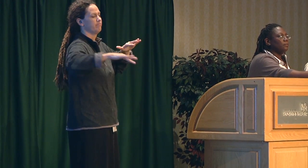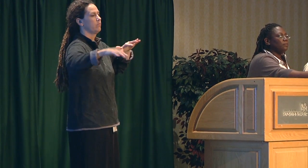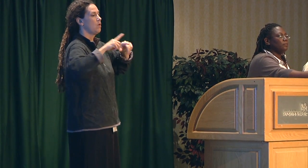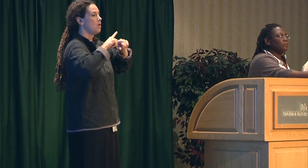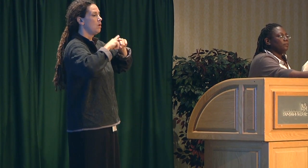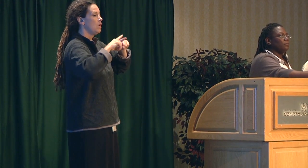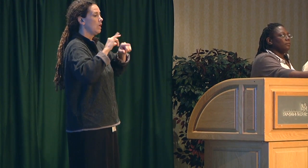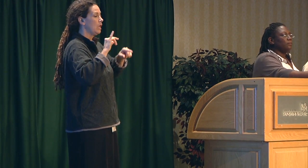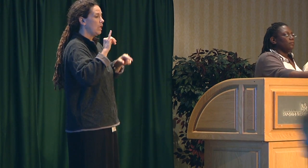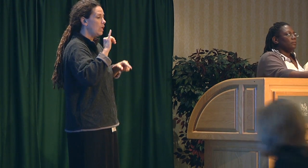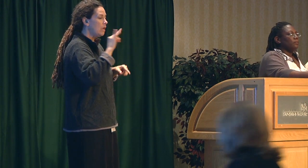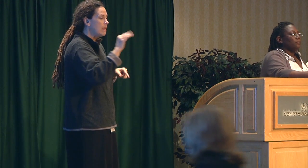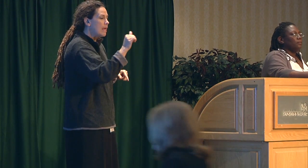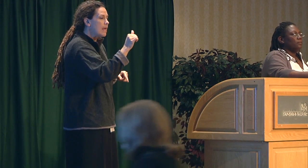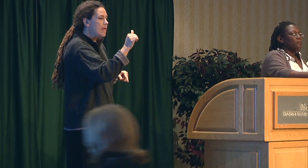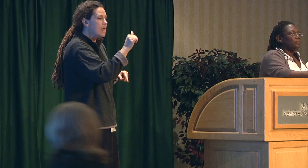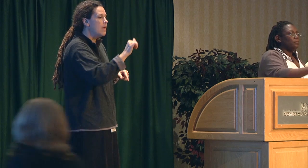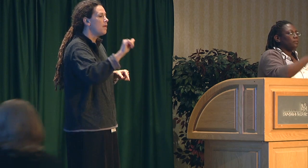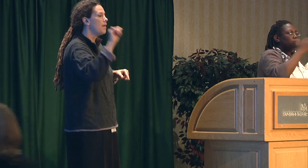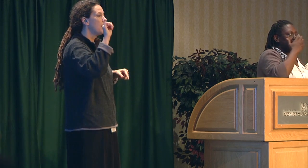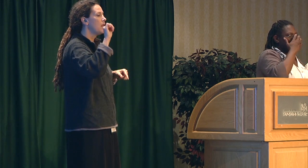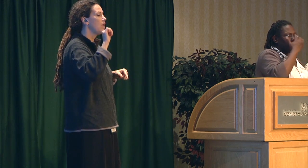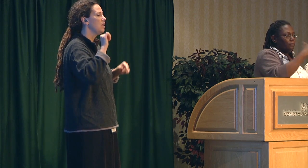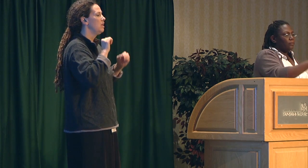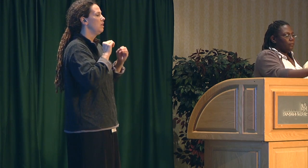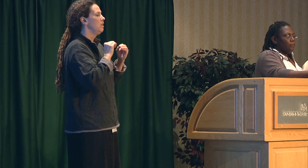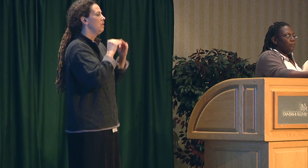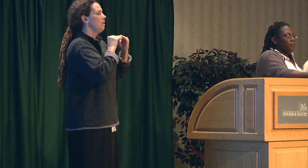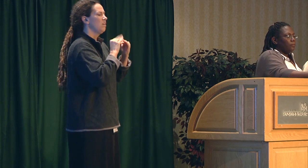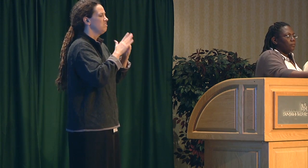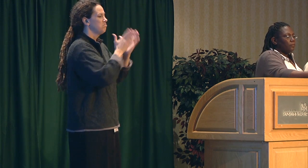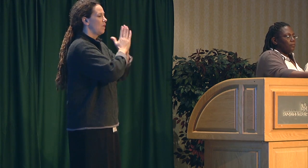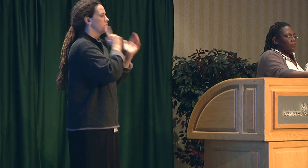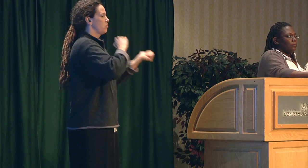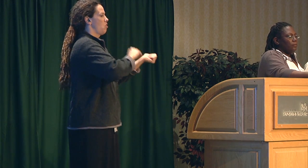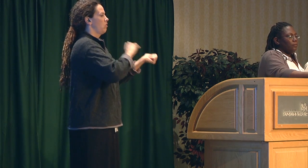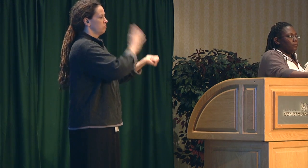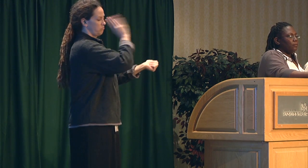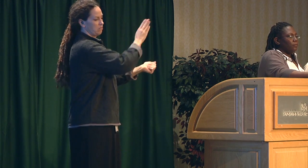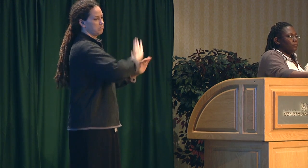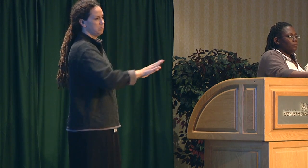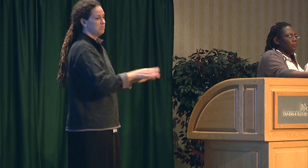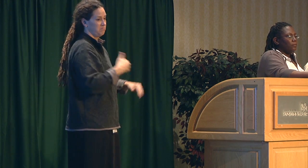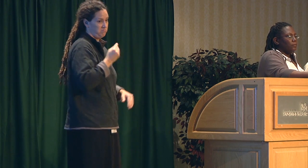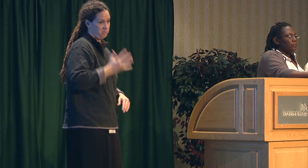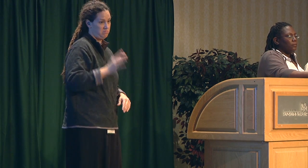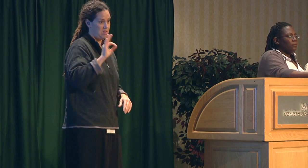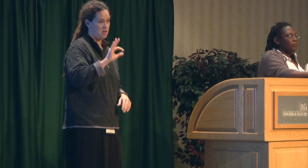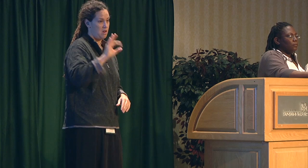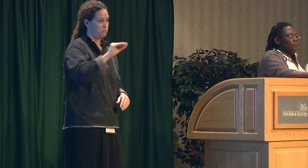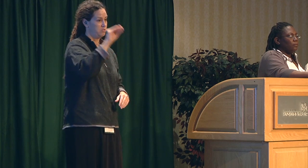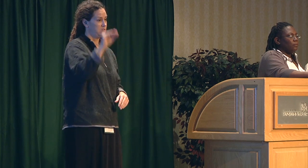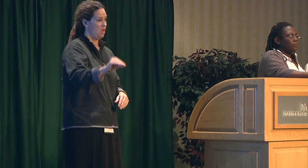little resistance from the very beginning, ask for the doctor. I'm going to tell you right now, 99% of the time, the